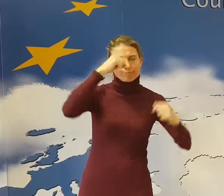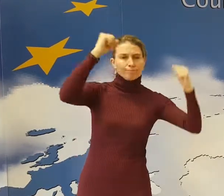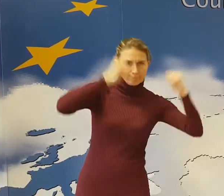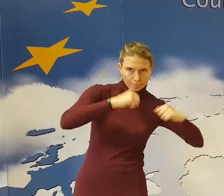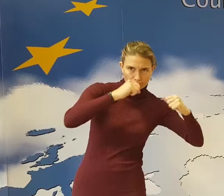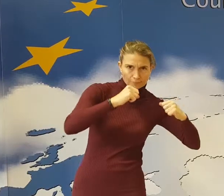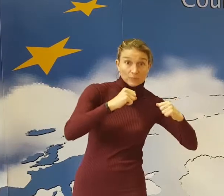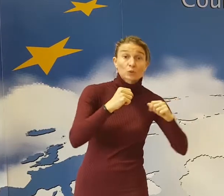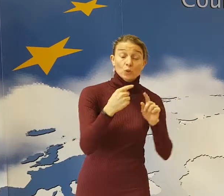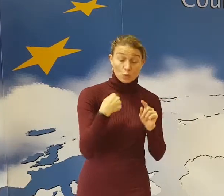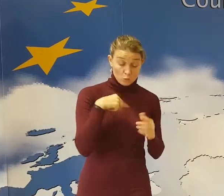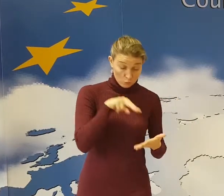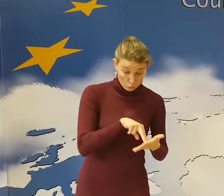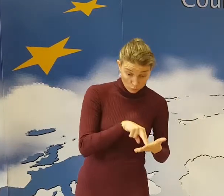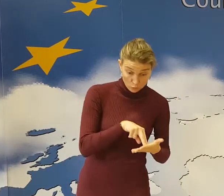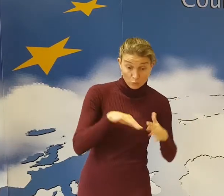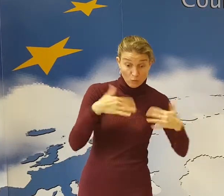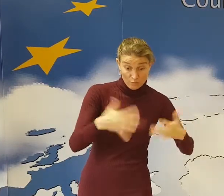between the raters.